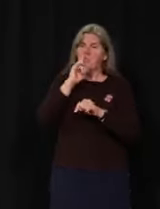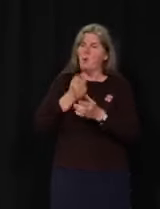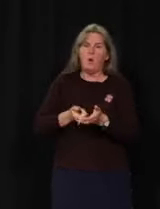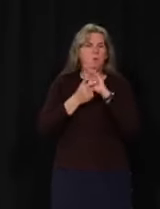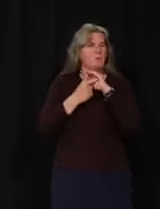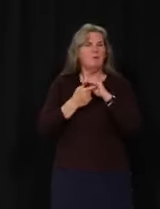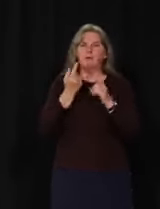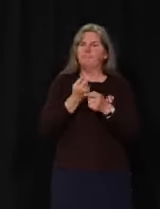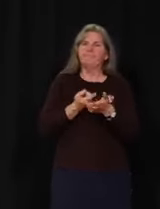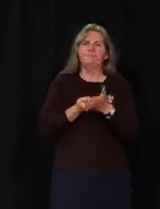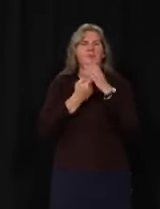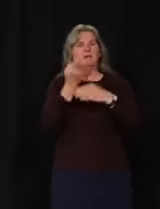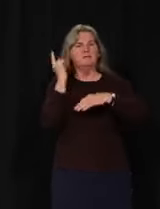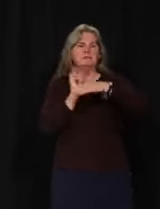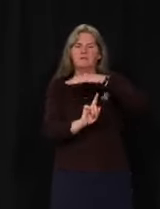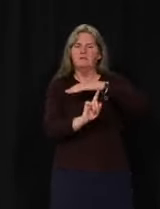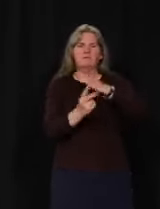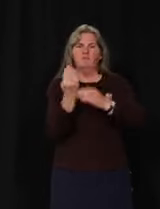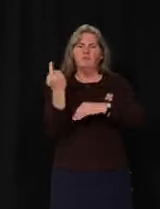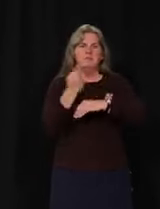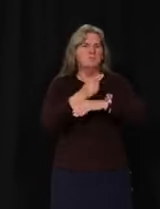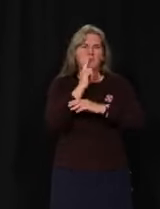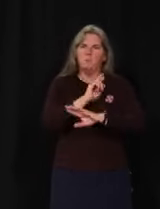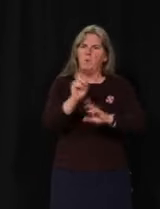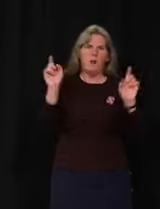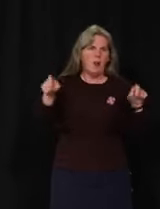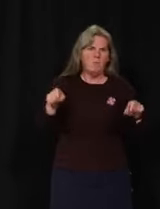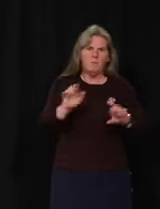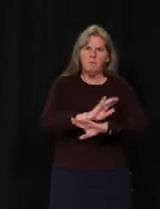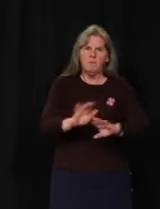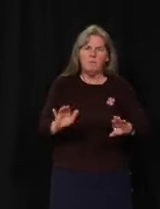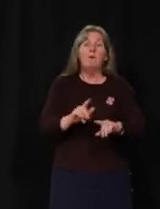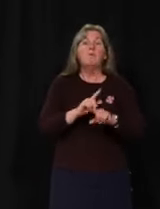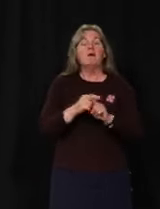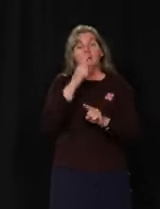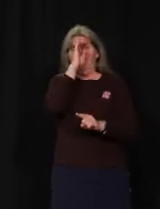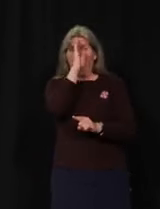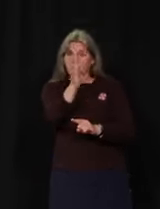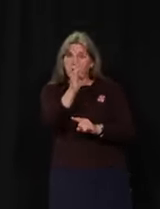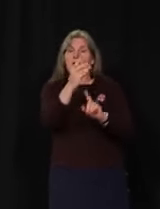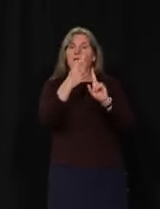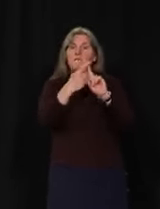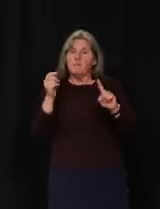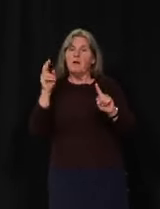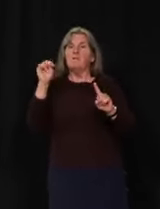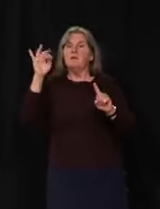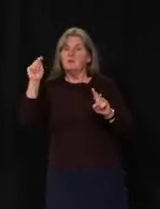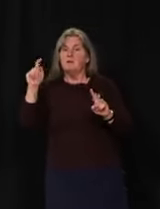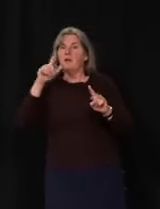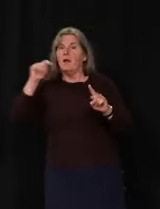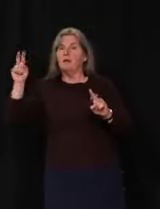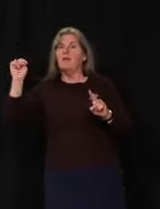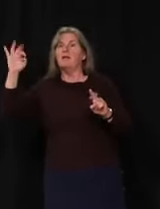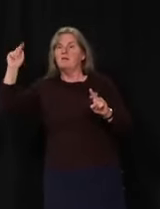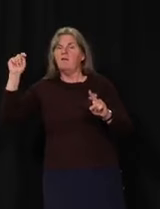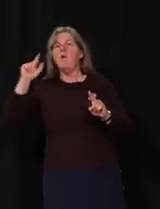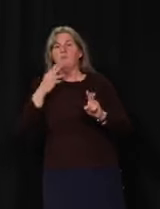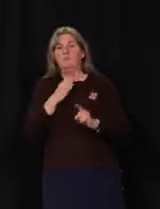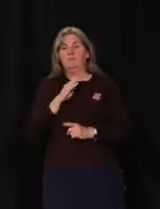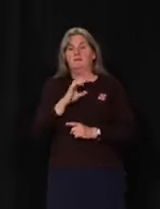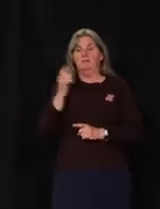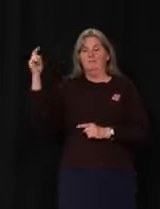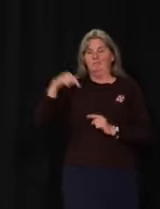to self-isolate for 14 days, provided that they travel directly to Yukon from one of the territories or through British